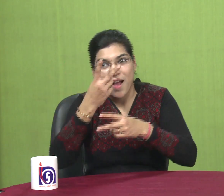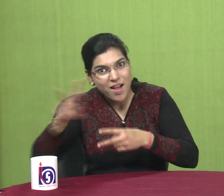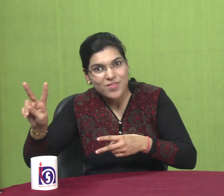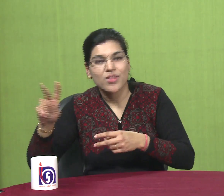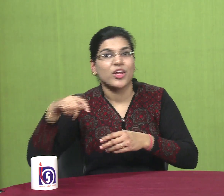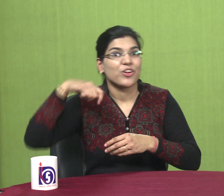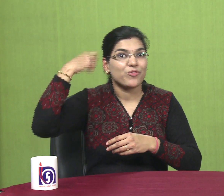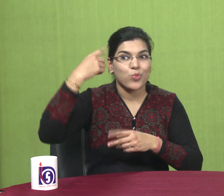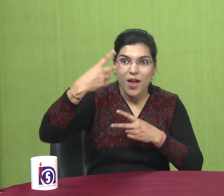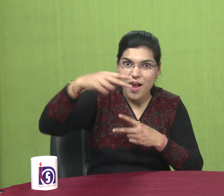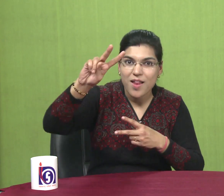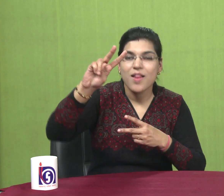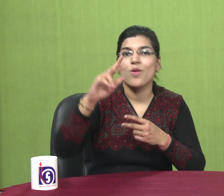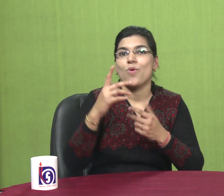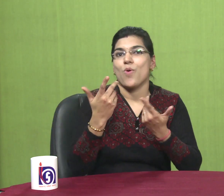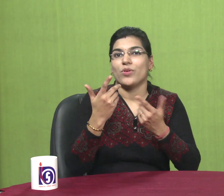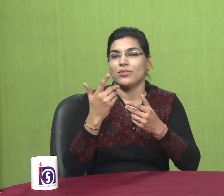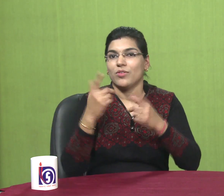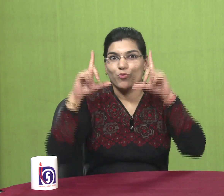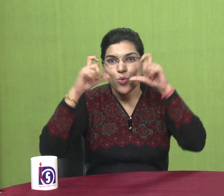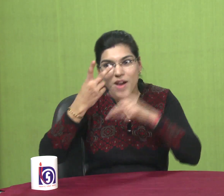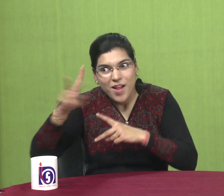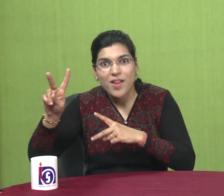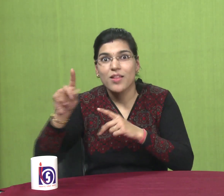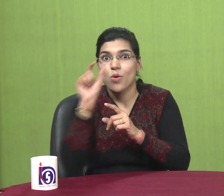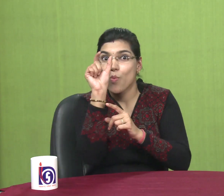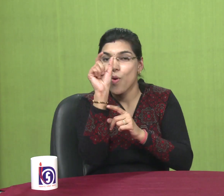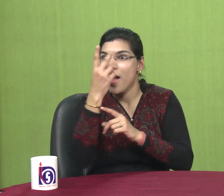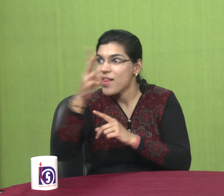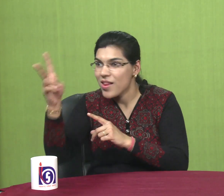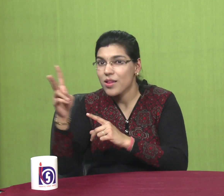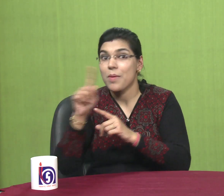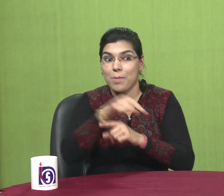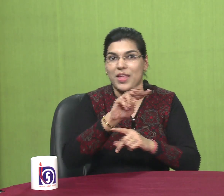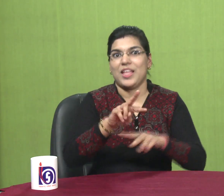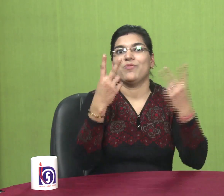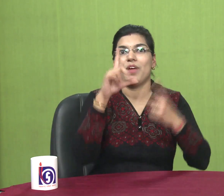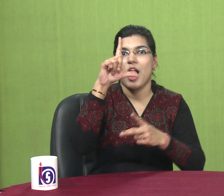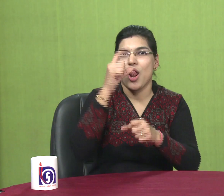Any important web page can be saved and again open.